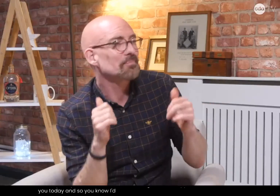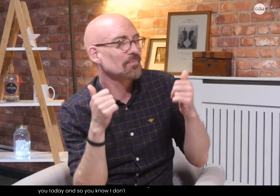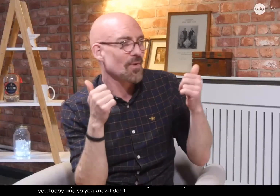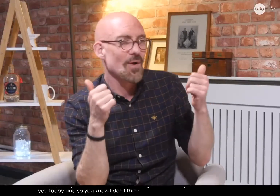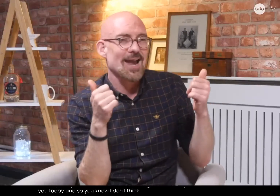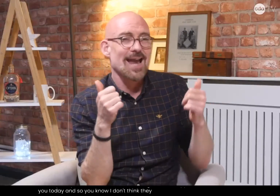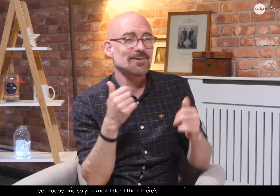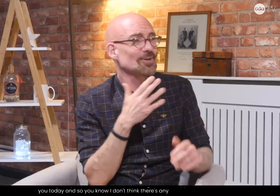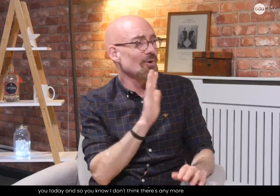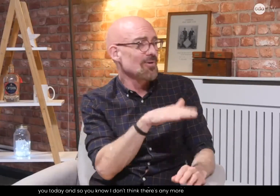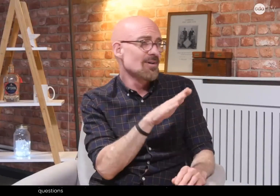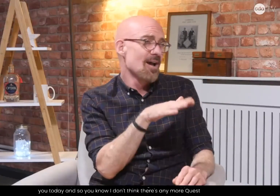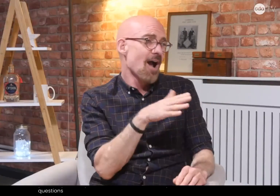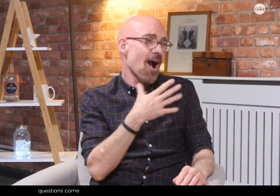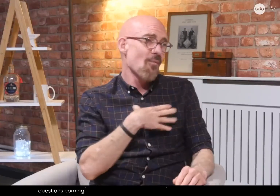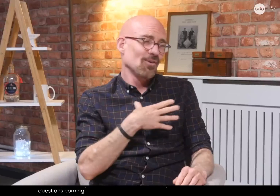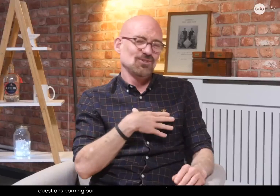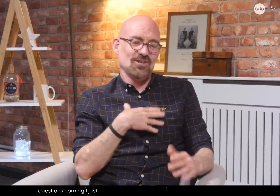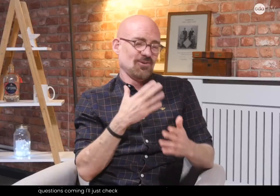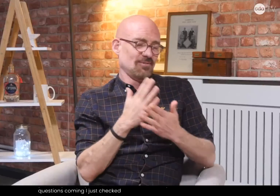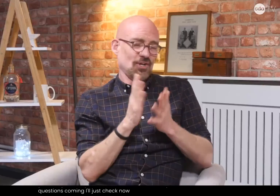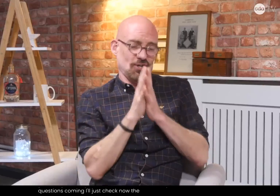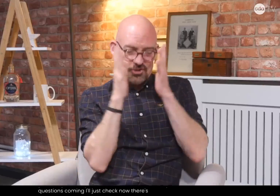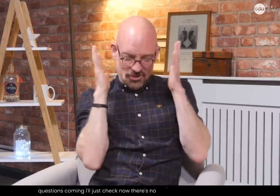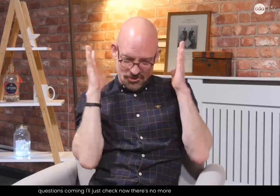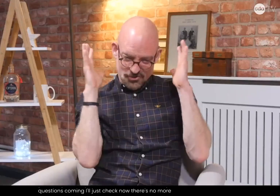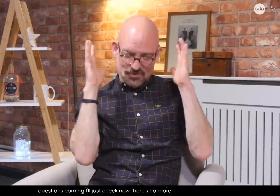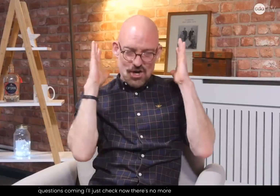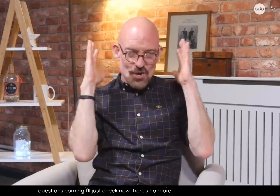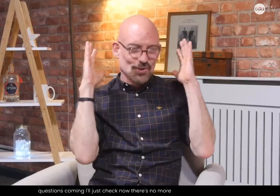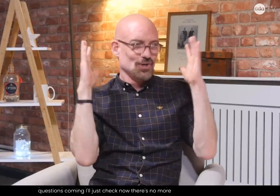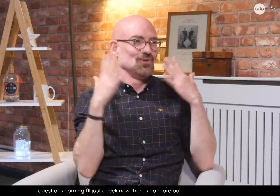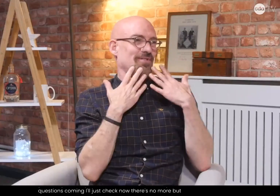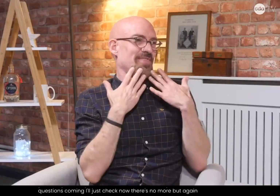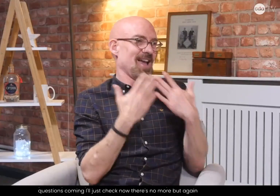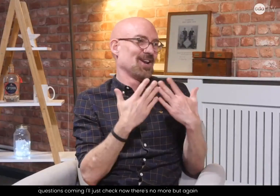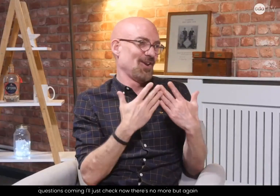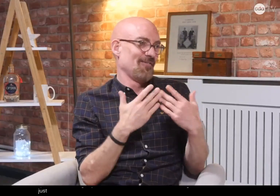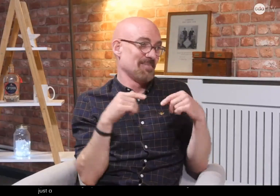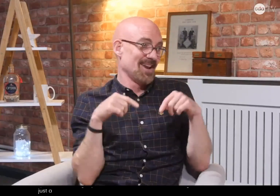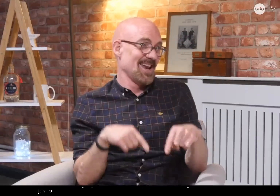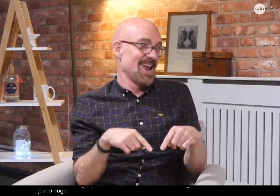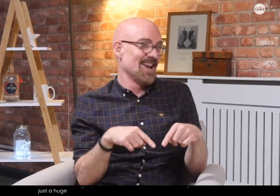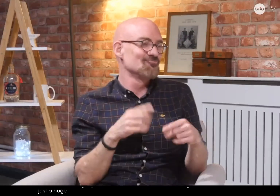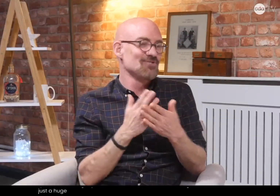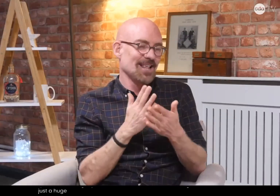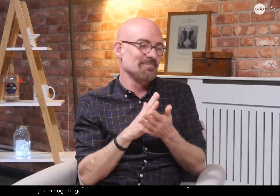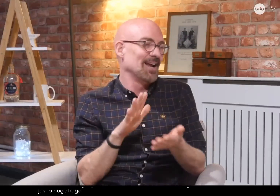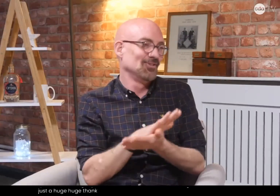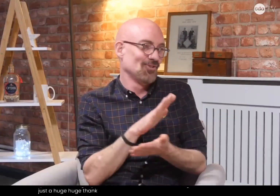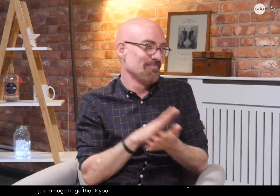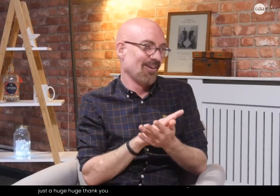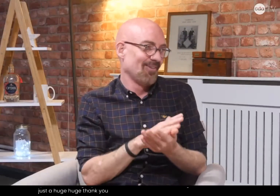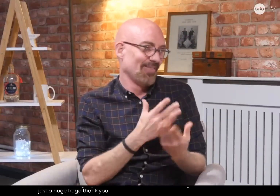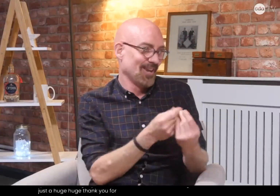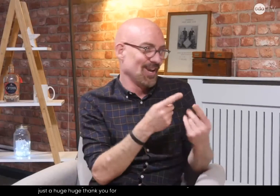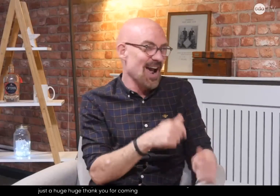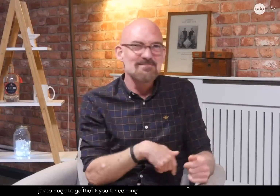coming in. I'll just check. No, there's no more. But again, just a huge, huge thank you for coming today. It's, you know, I've